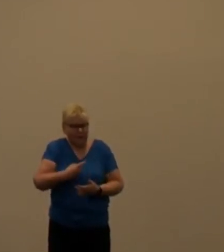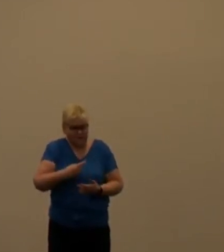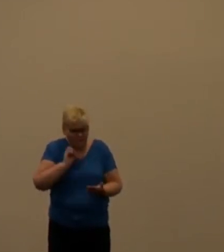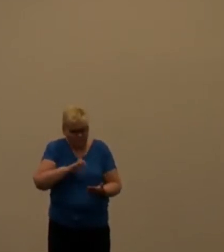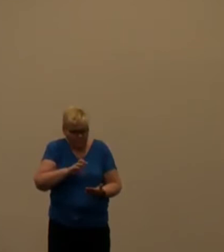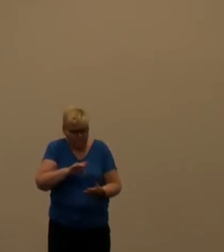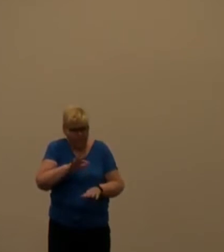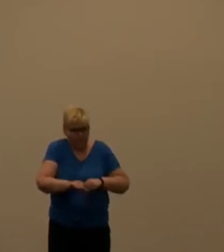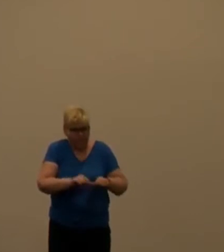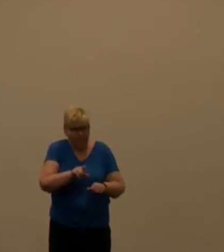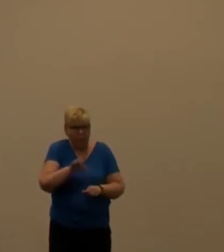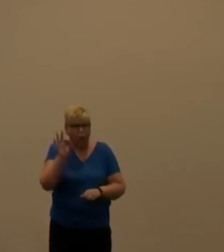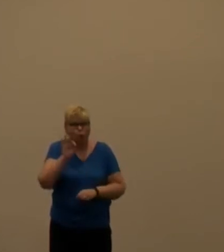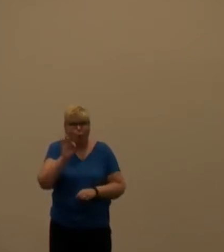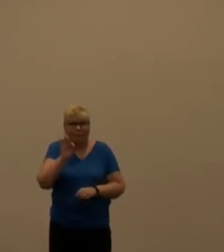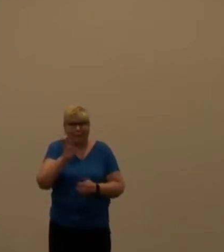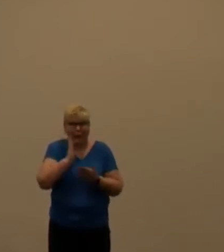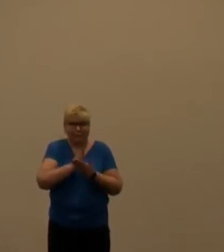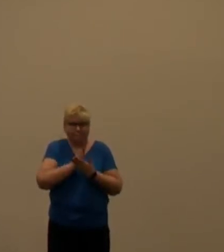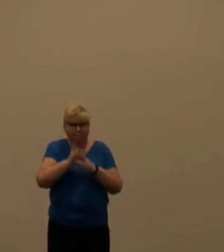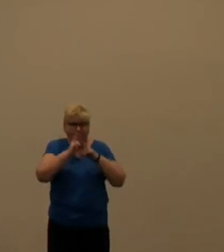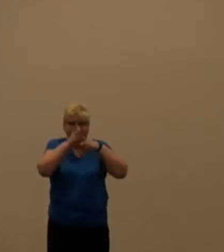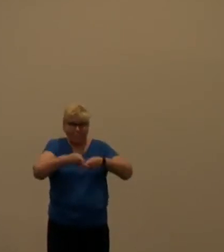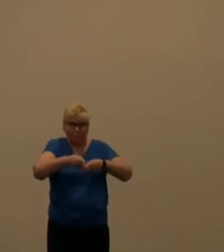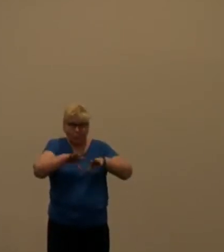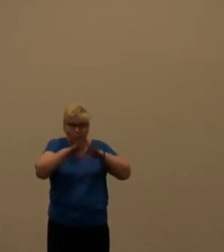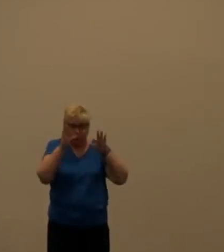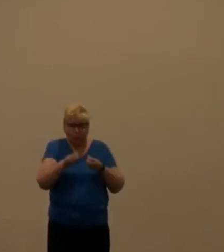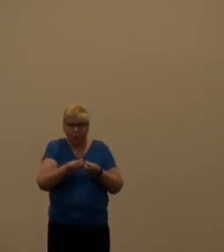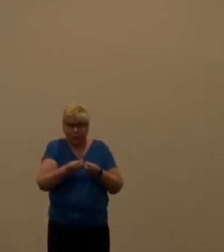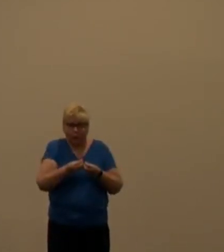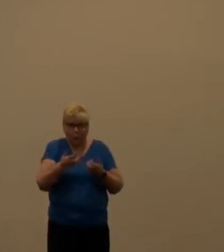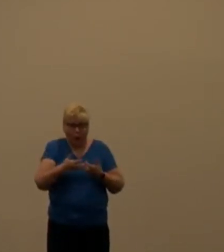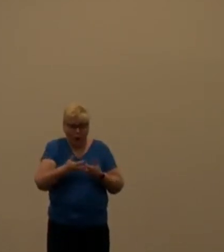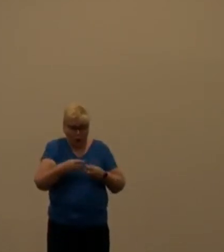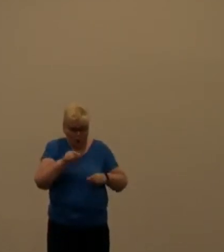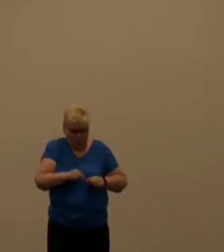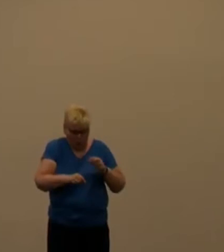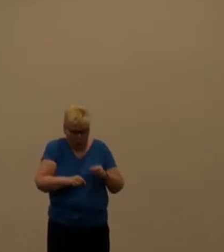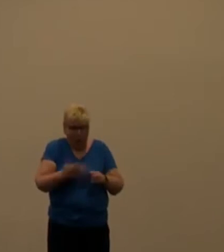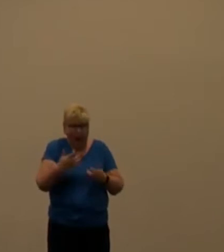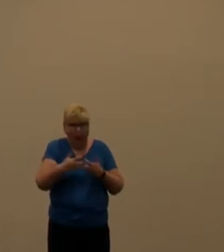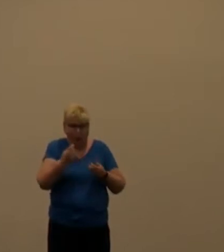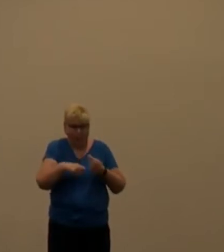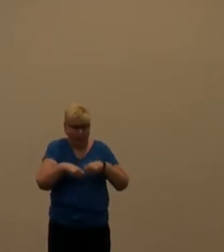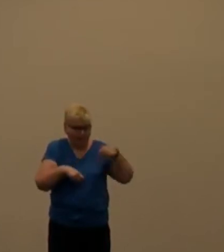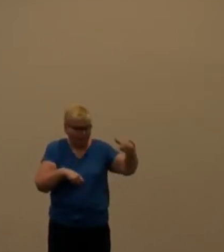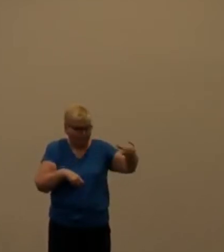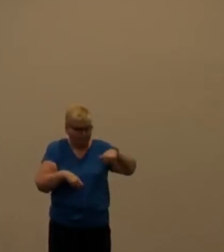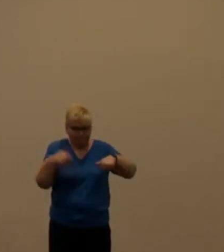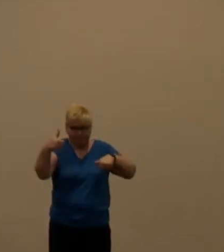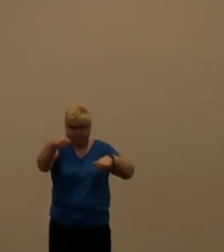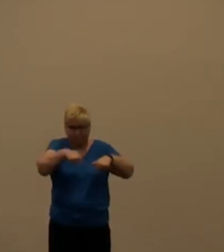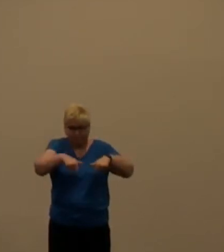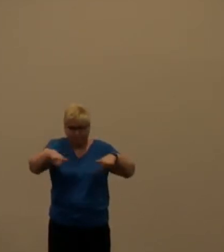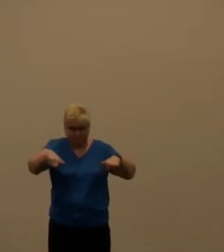no one had the overview of the actual process, how it is that these different puzzle pieces, they needed to play together. You